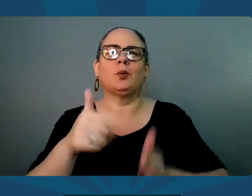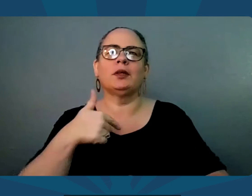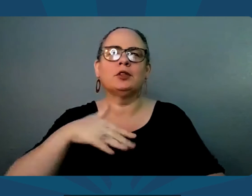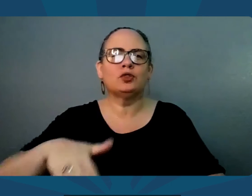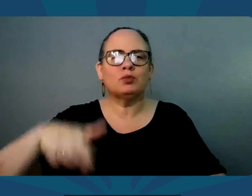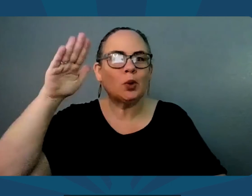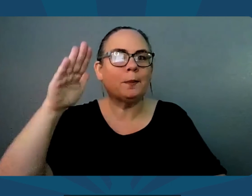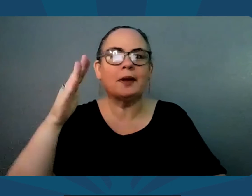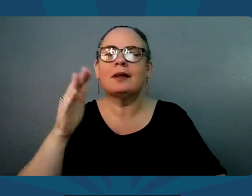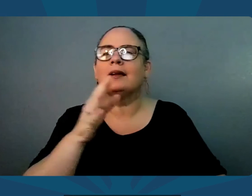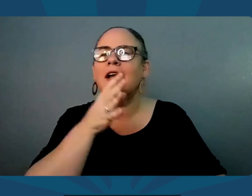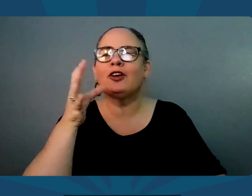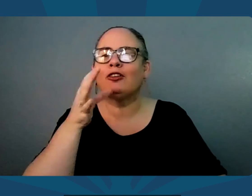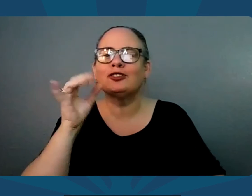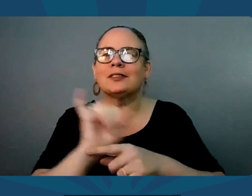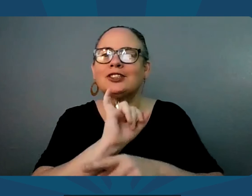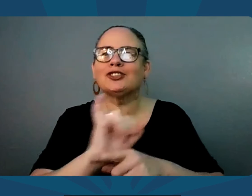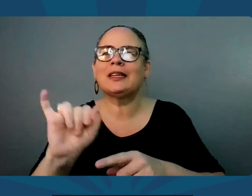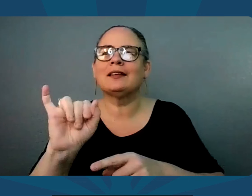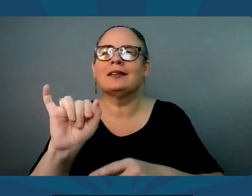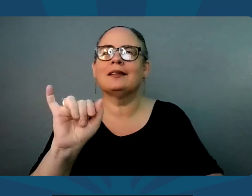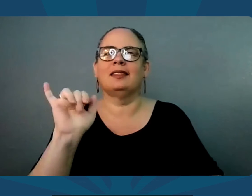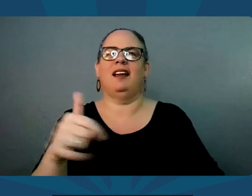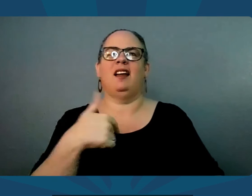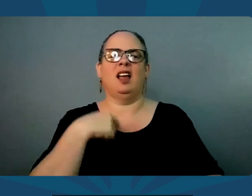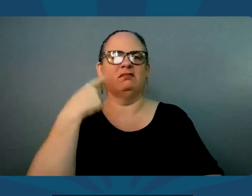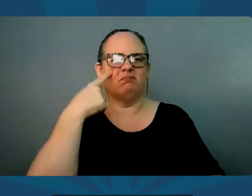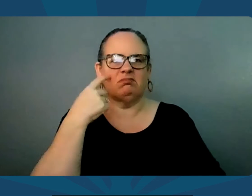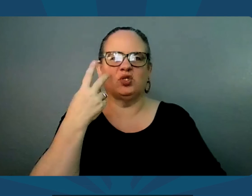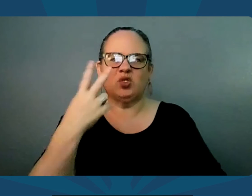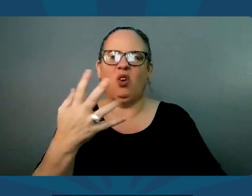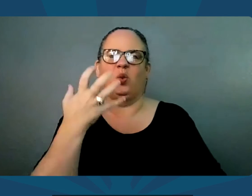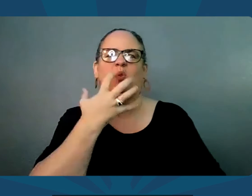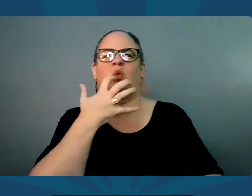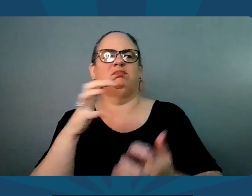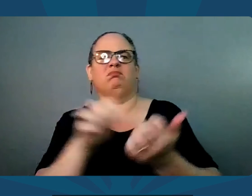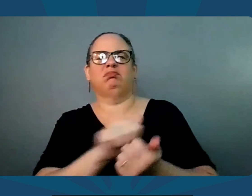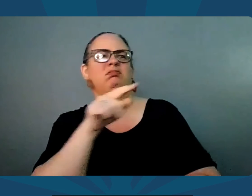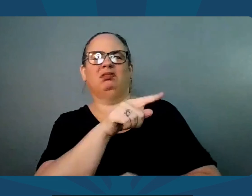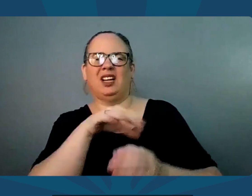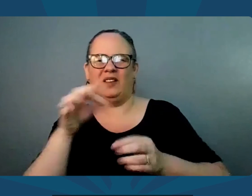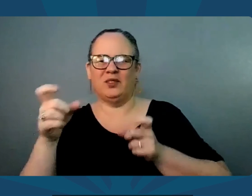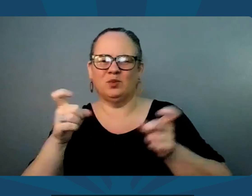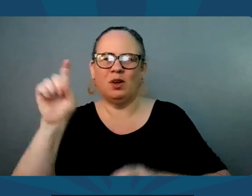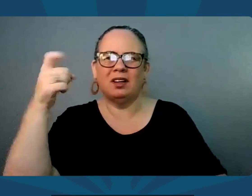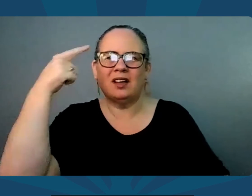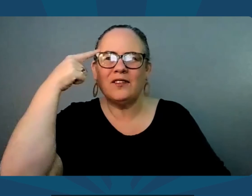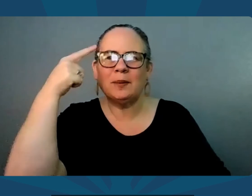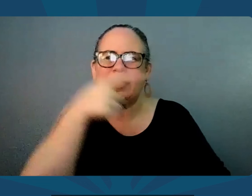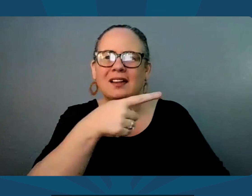I'm a fifth-generation Arizonan who grew up working in the agricultural industry, where I witnessed